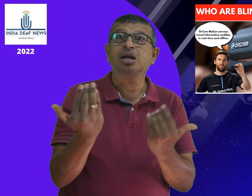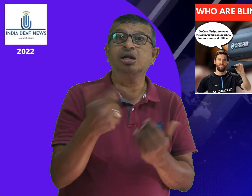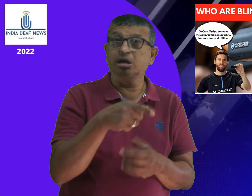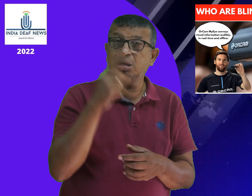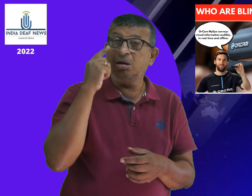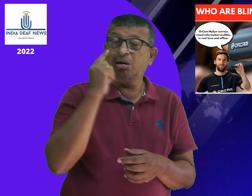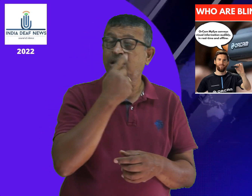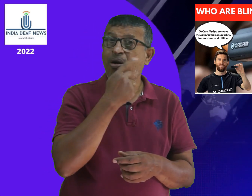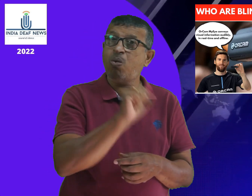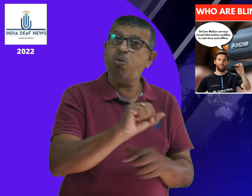Thank you.